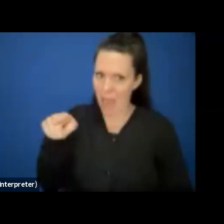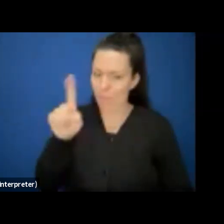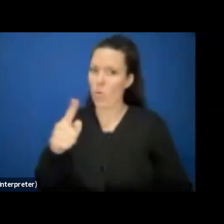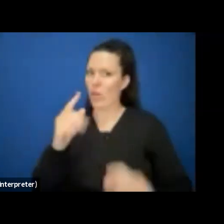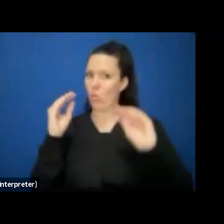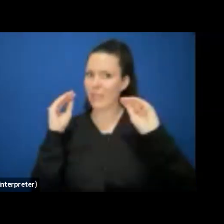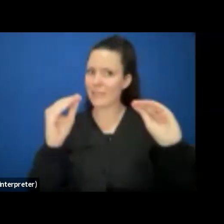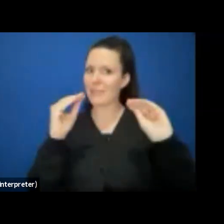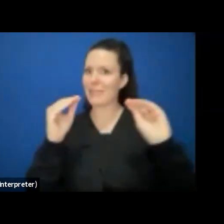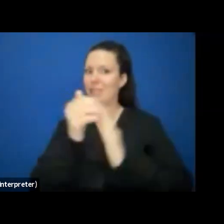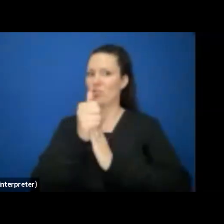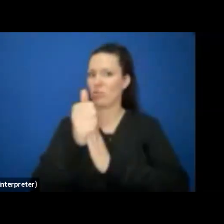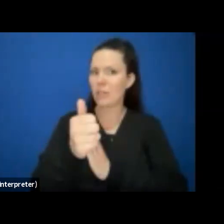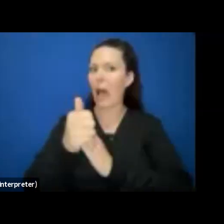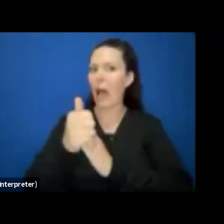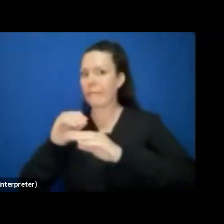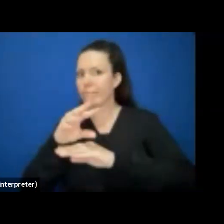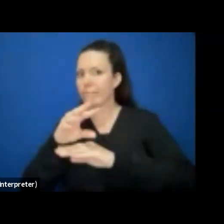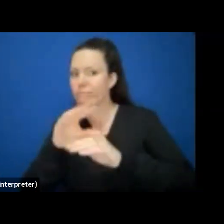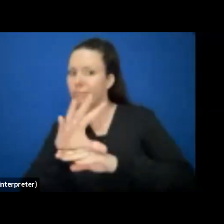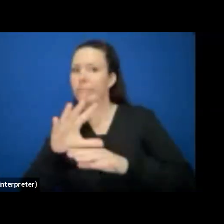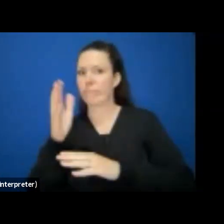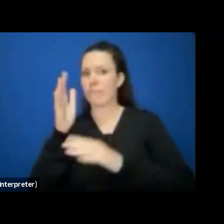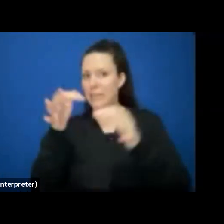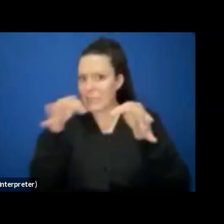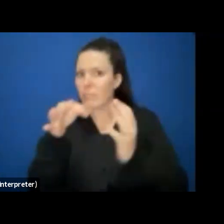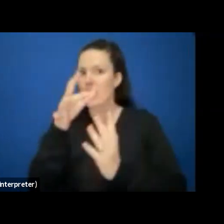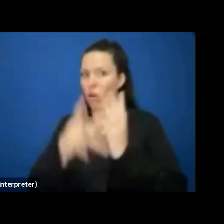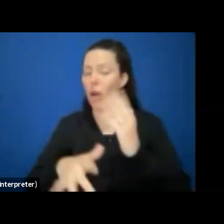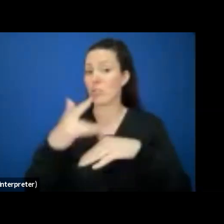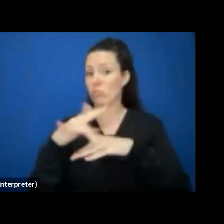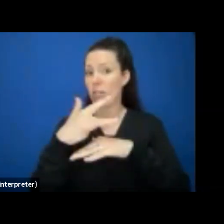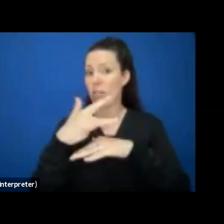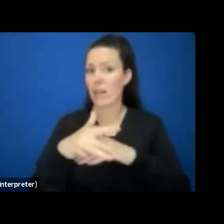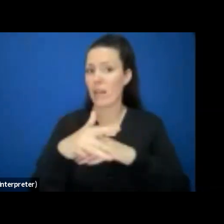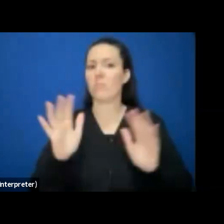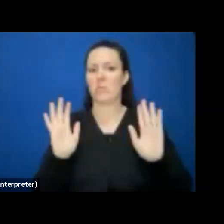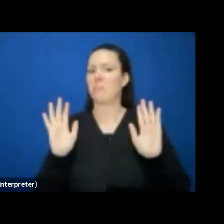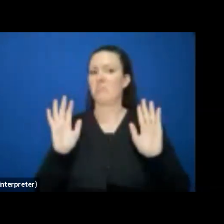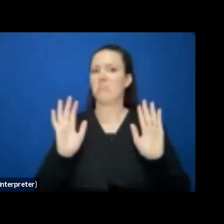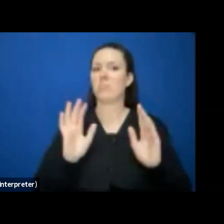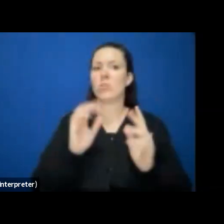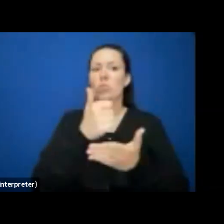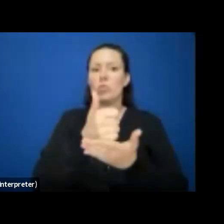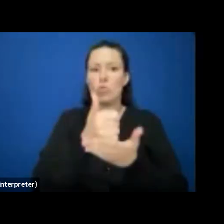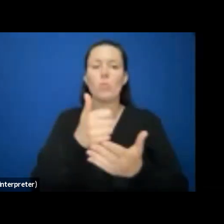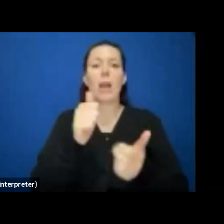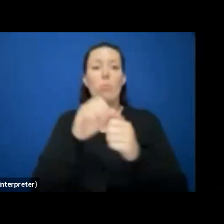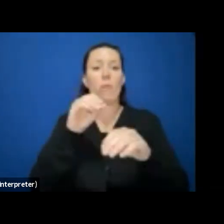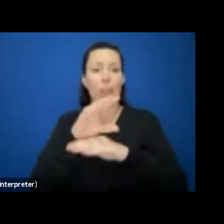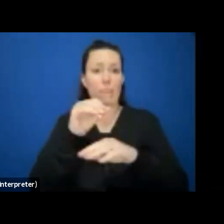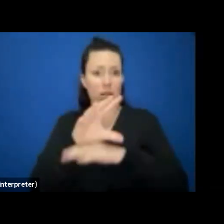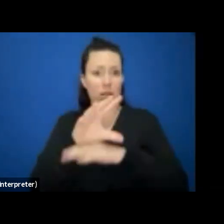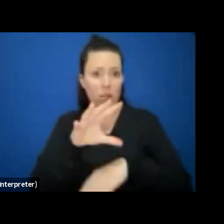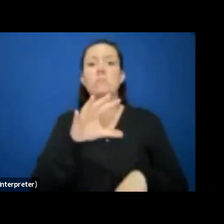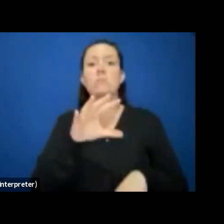them, we present them the different options that are available for them. We do the pros and cons of every options that we